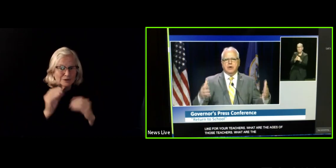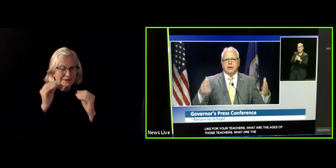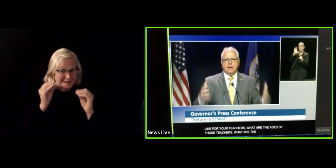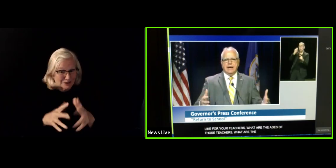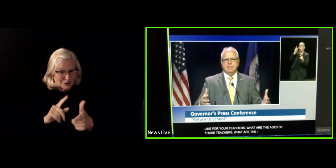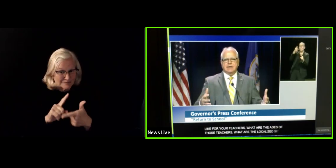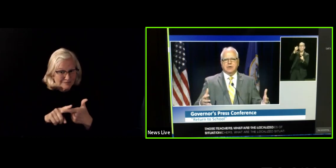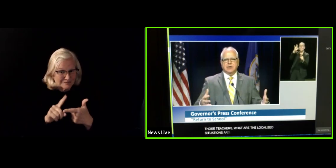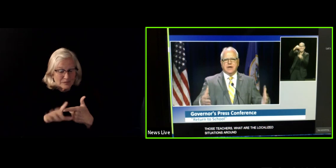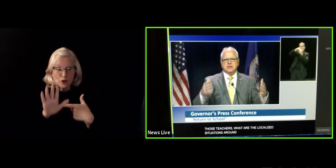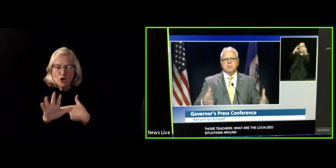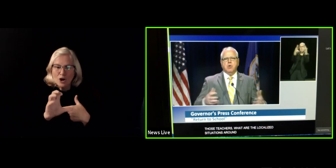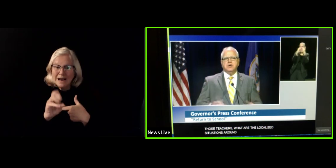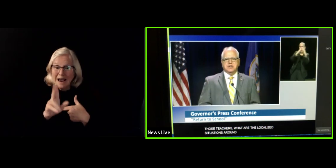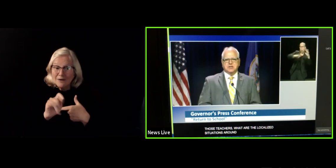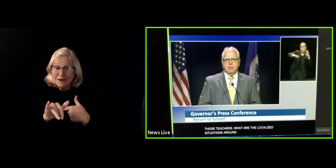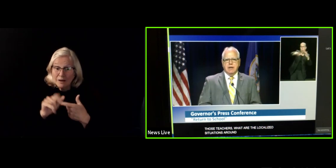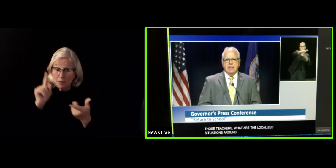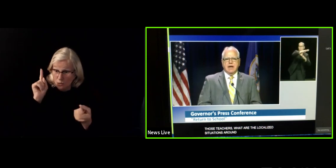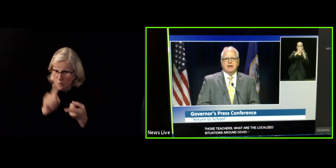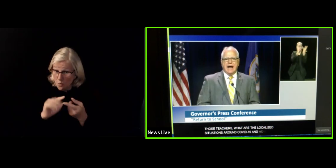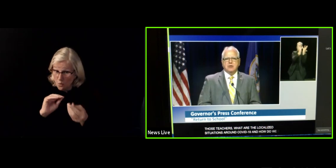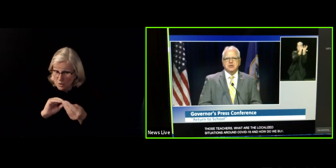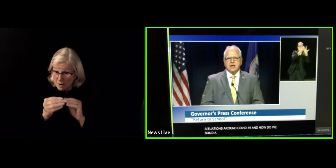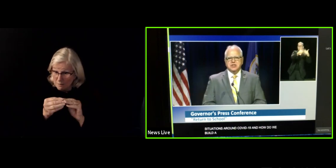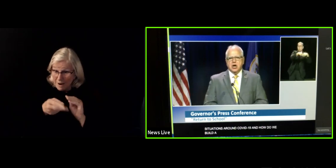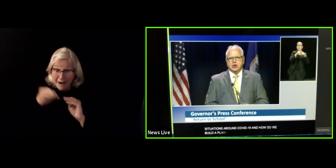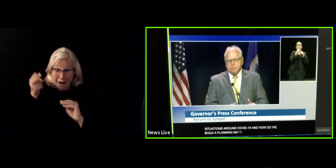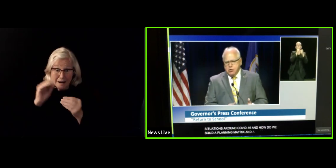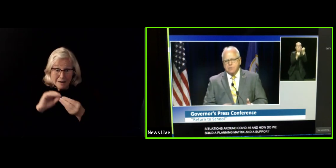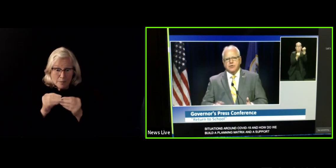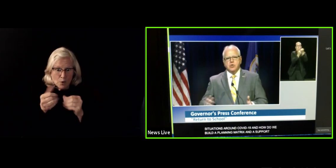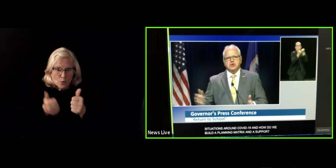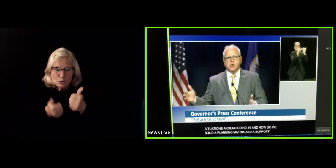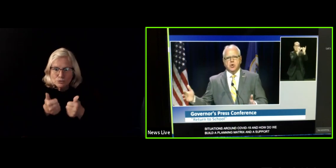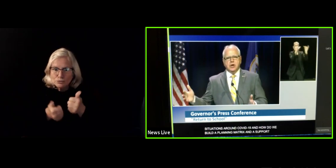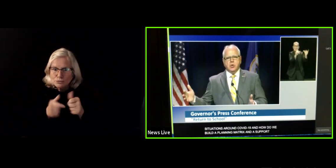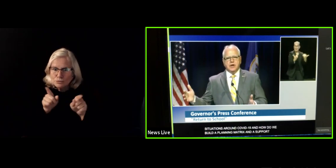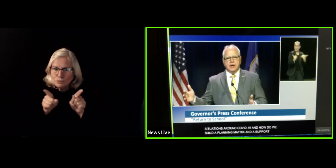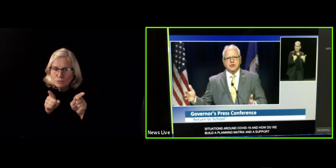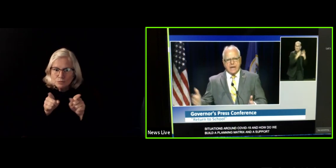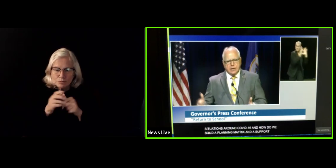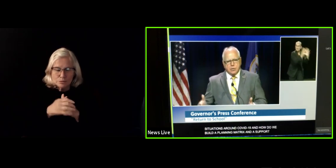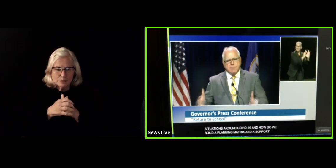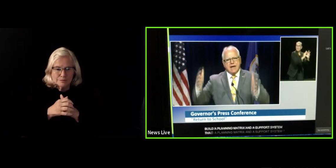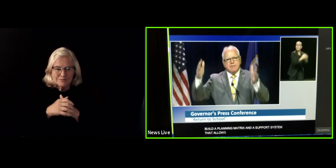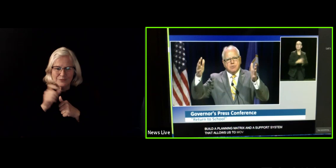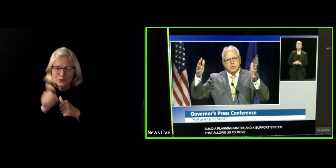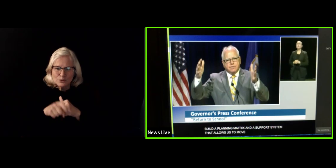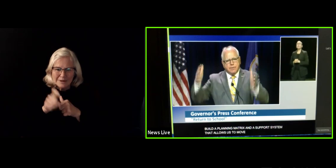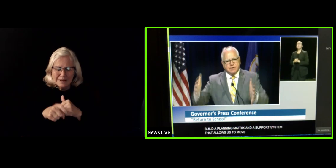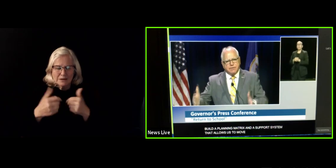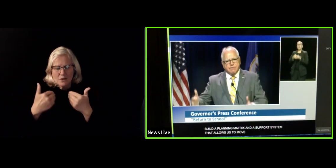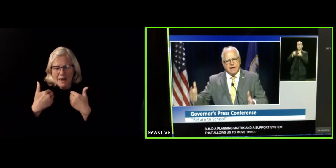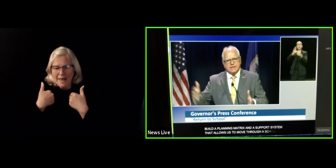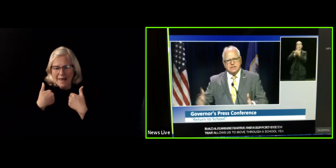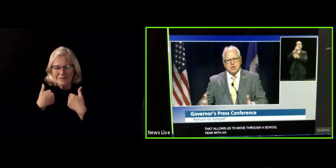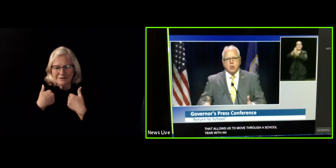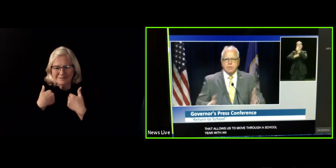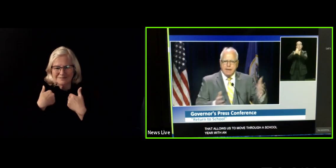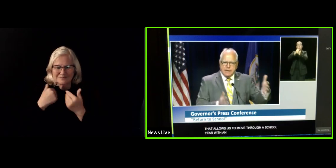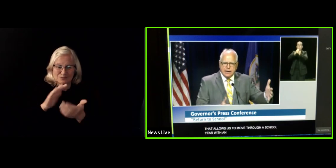build a planning matrix and a support system that allows us to move through a school year with an understanding we may move from different